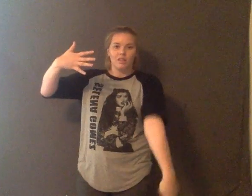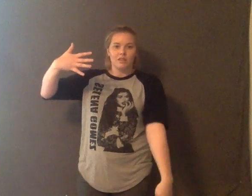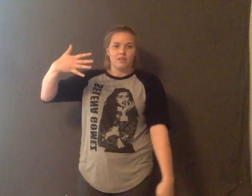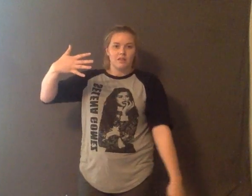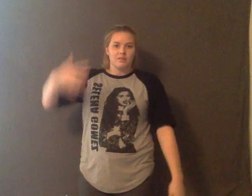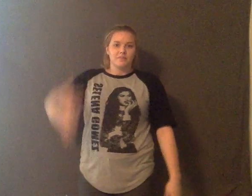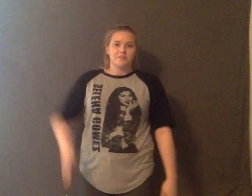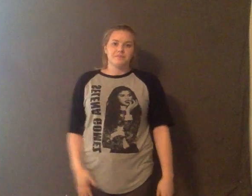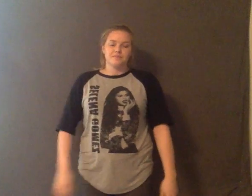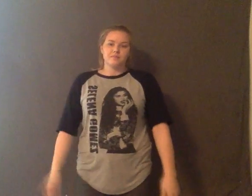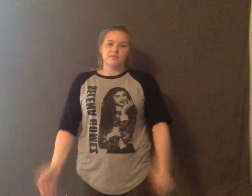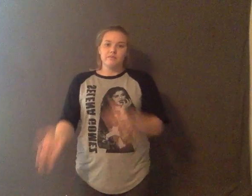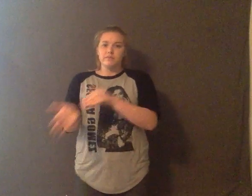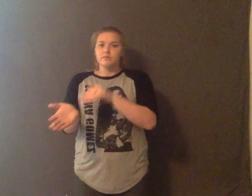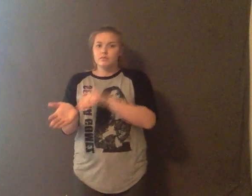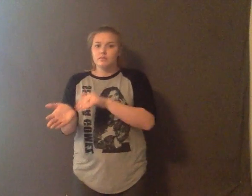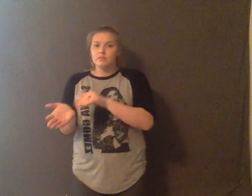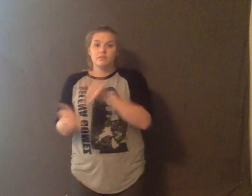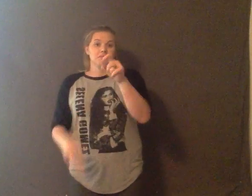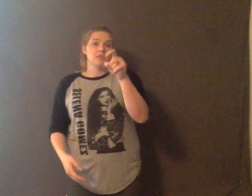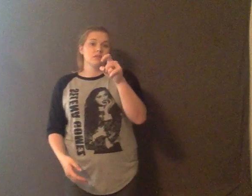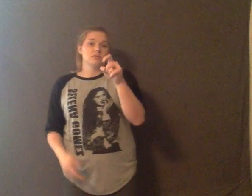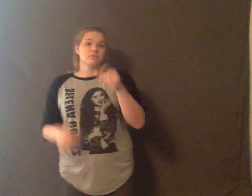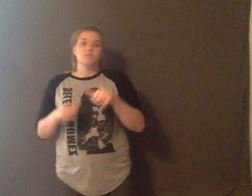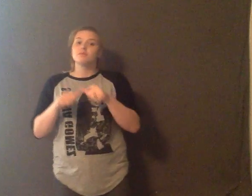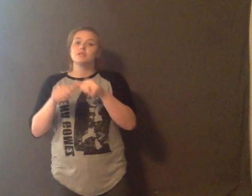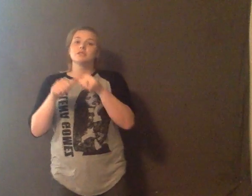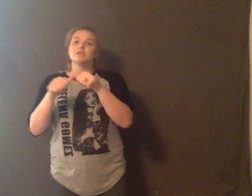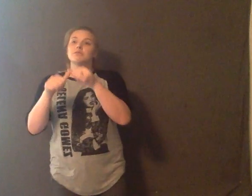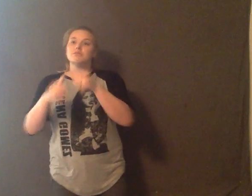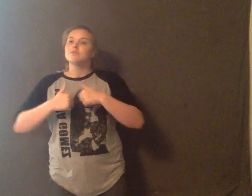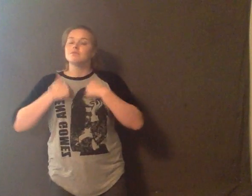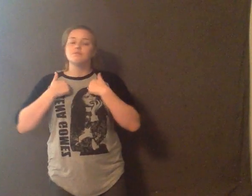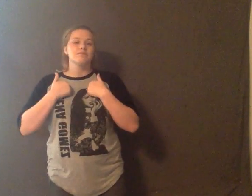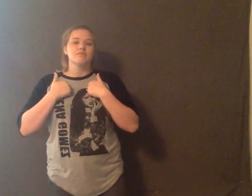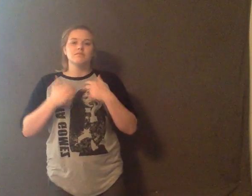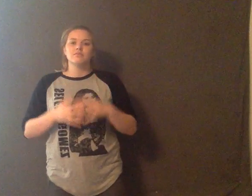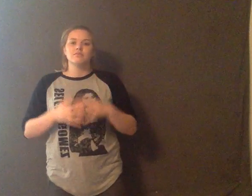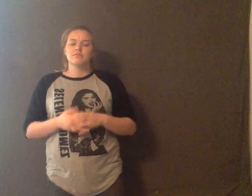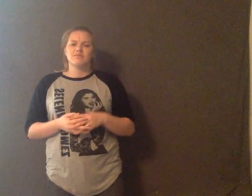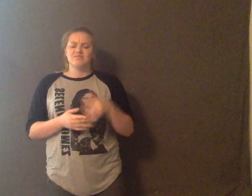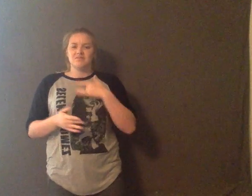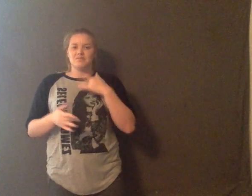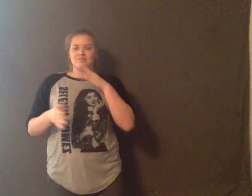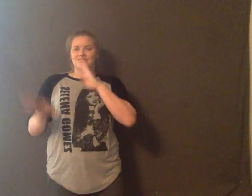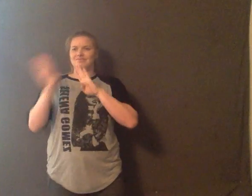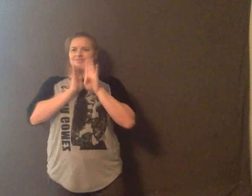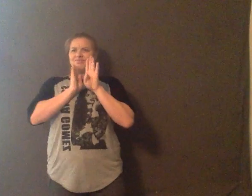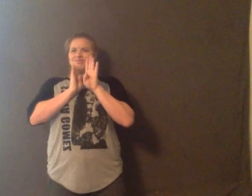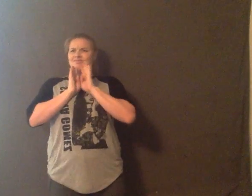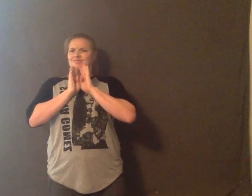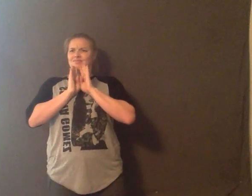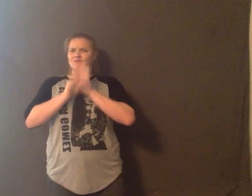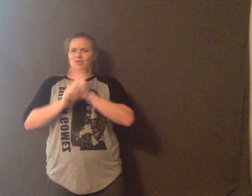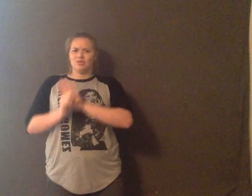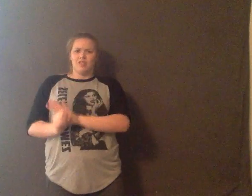The doctors are telling me this is what I've got to do for my whole life, and it's frustrating, and it's very stressful, and I don't know how long my